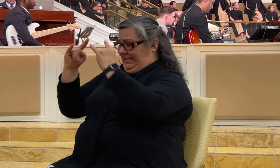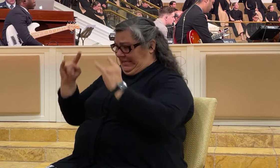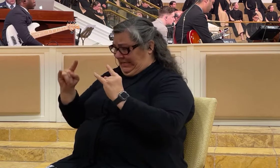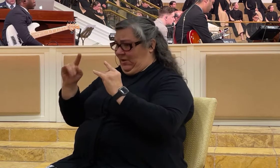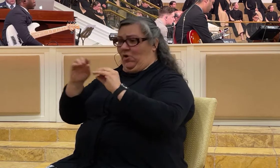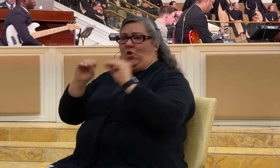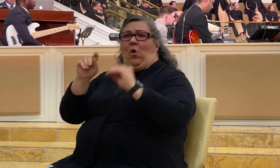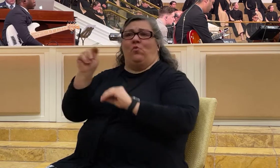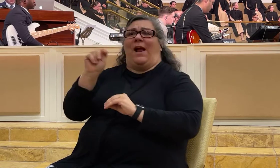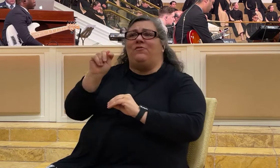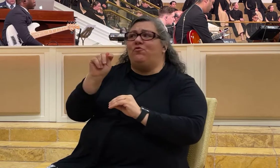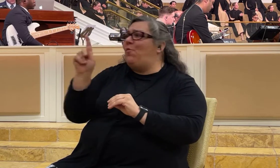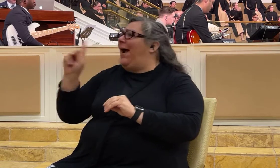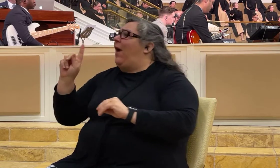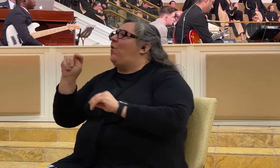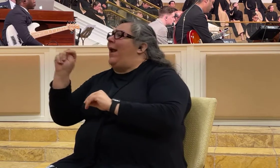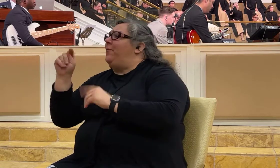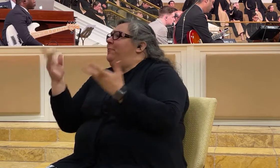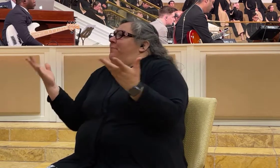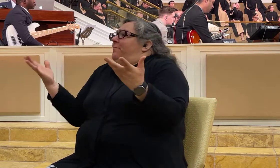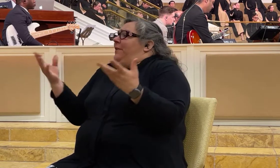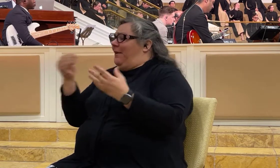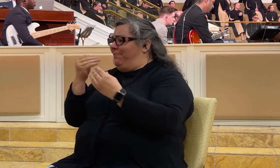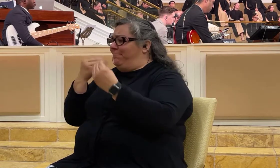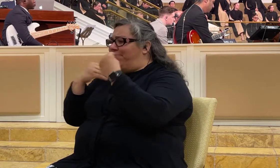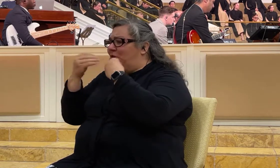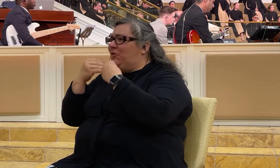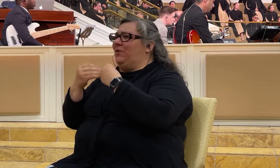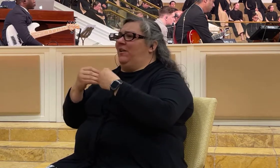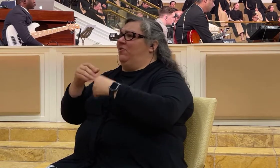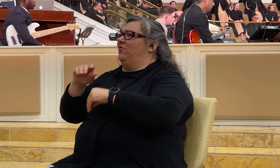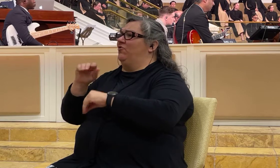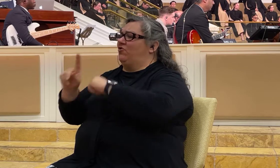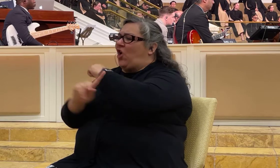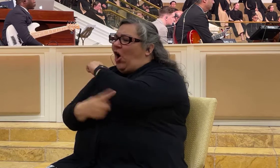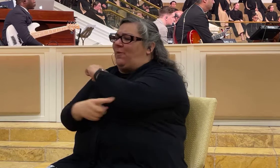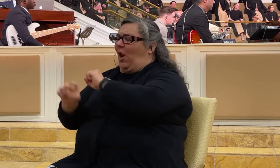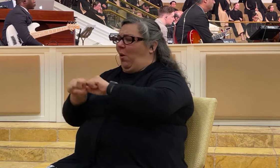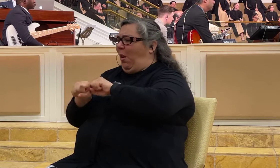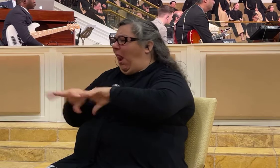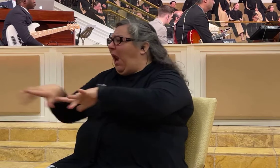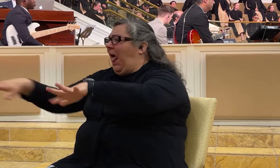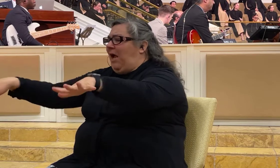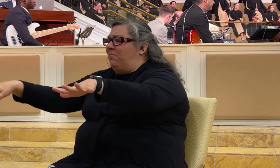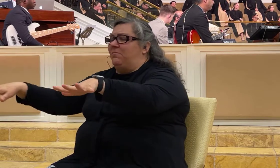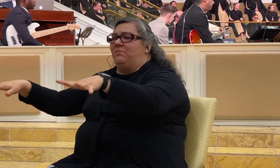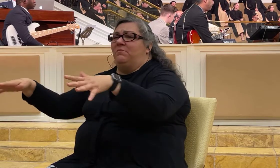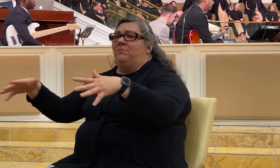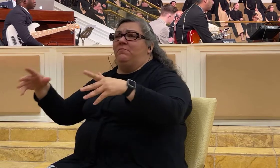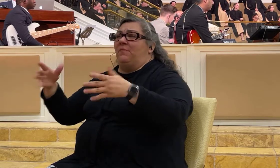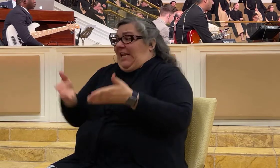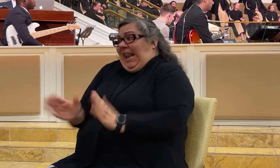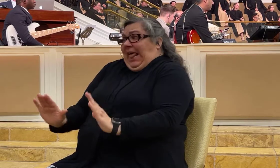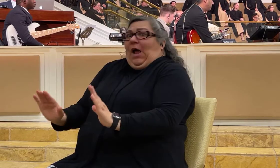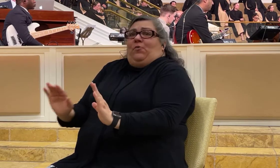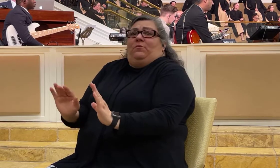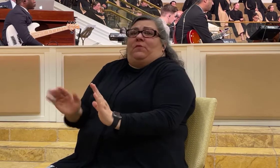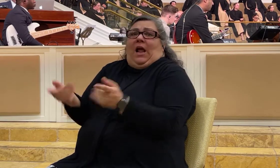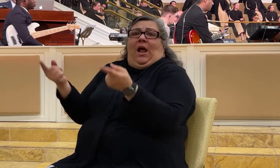have restrooms there, food, stuff, there's trash, and all of that. but that